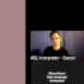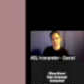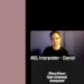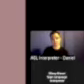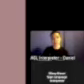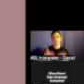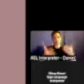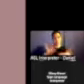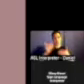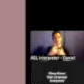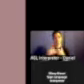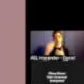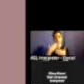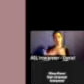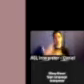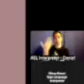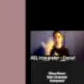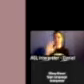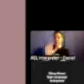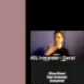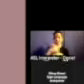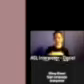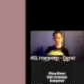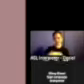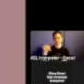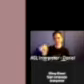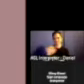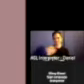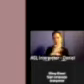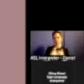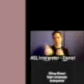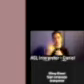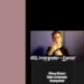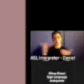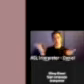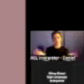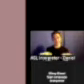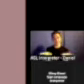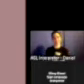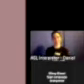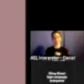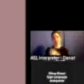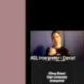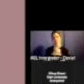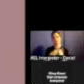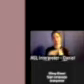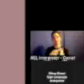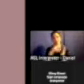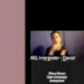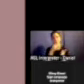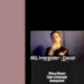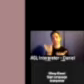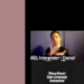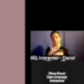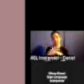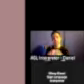Welcome, everyone. Good morning, good afternoon, good evening to everyone that's here. We will begin shortly. My name